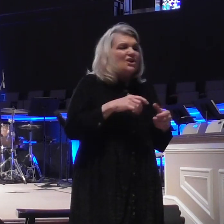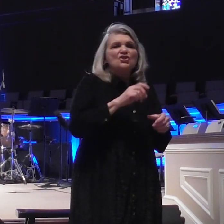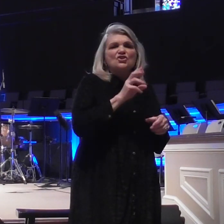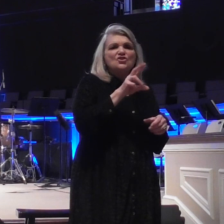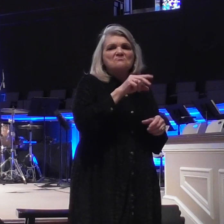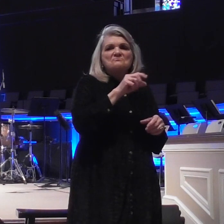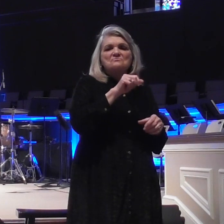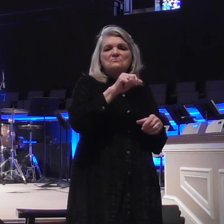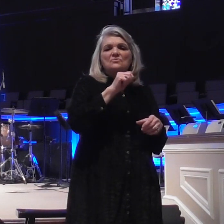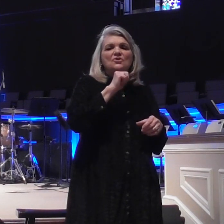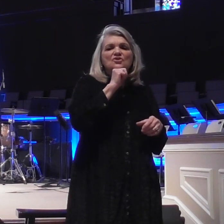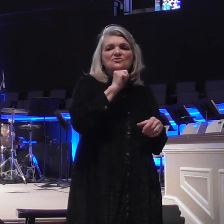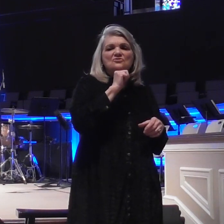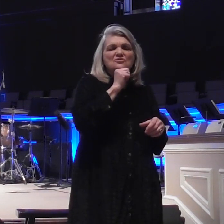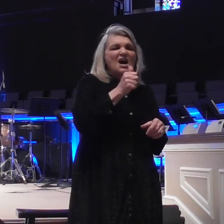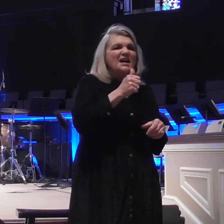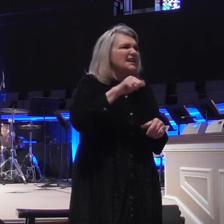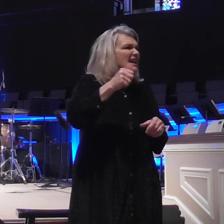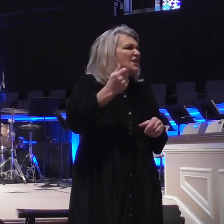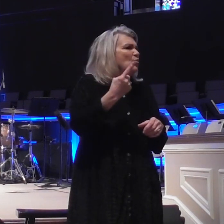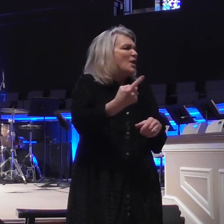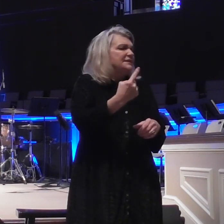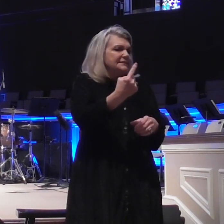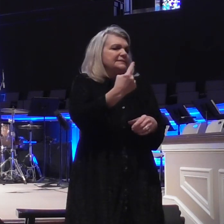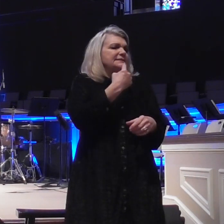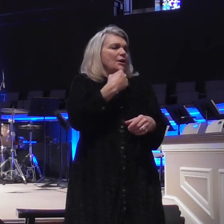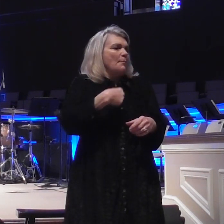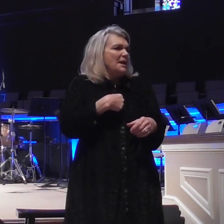There are a lot of things. Free is not one of them.